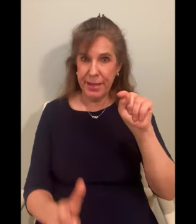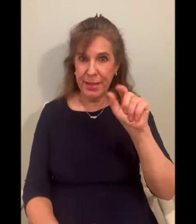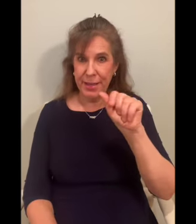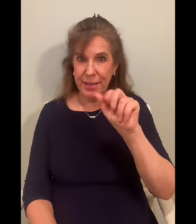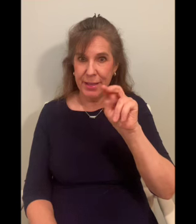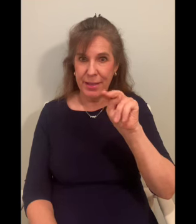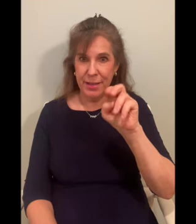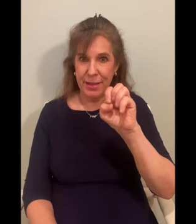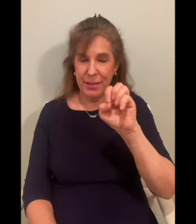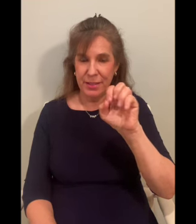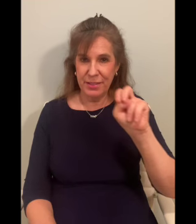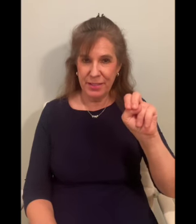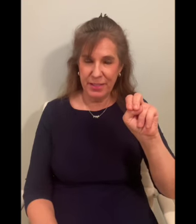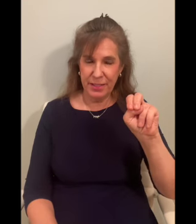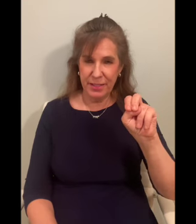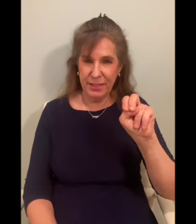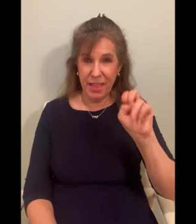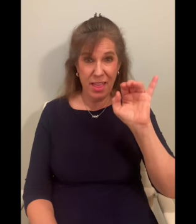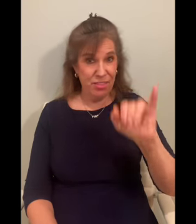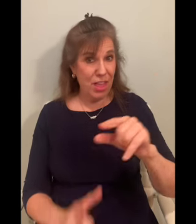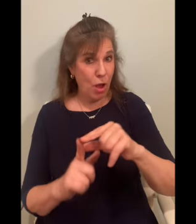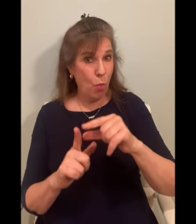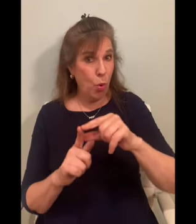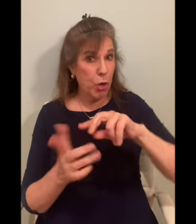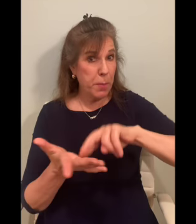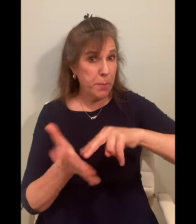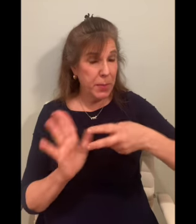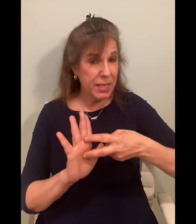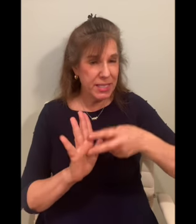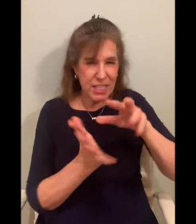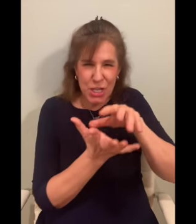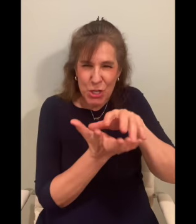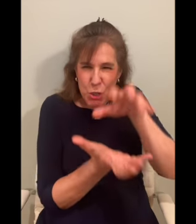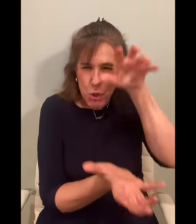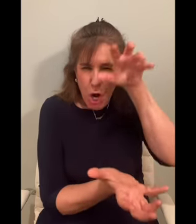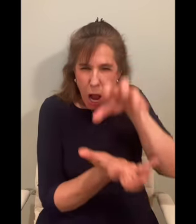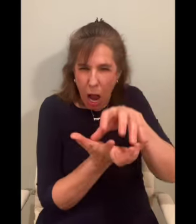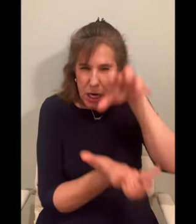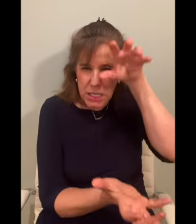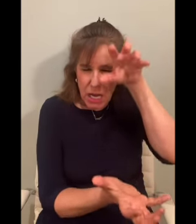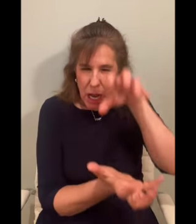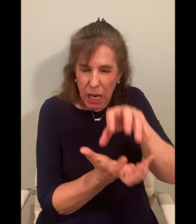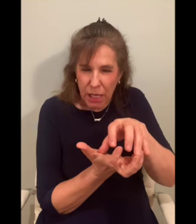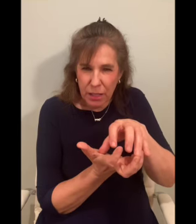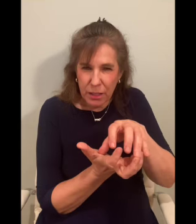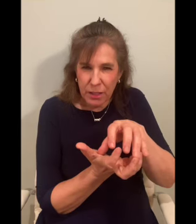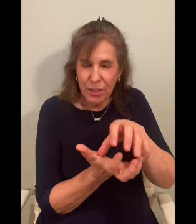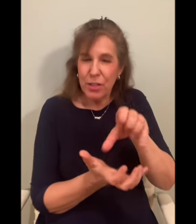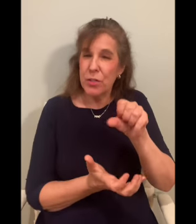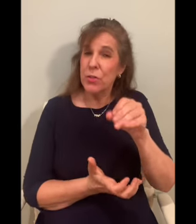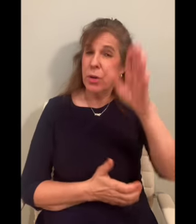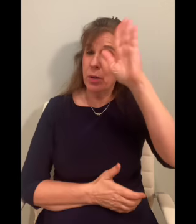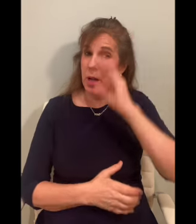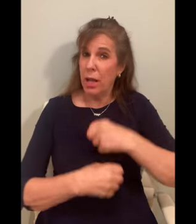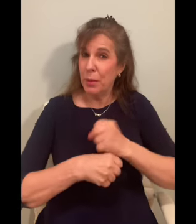or alligator. So He made the big crocodiles or big alligators. And then it goes on and